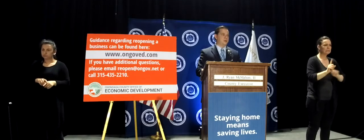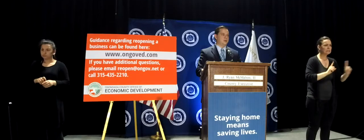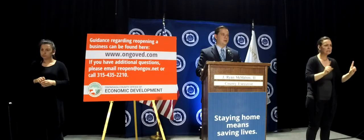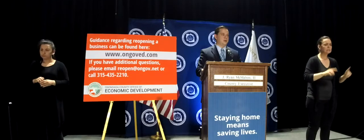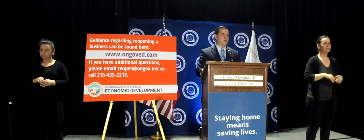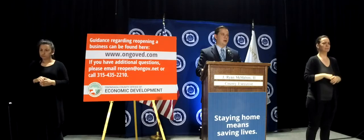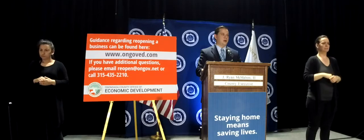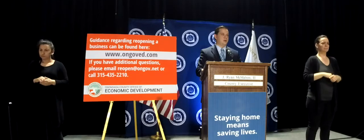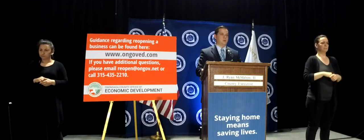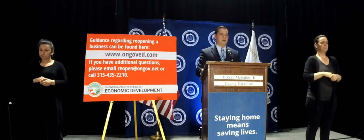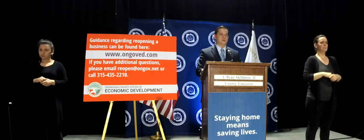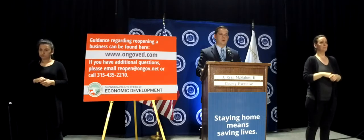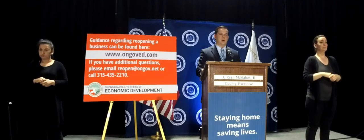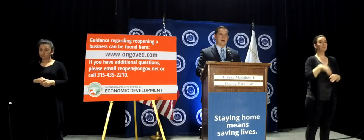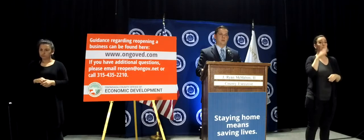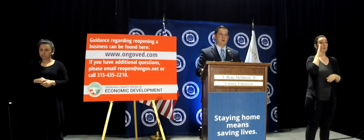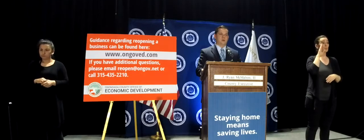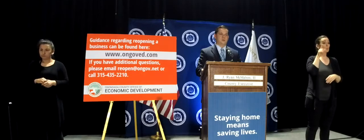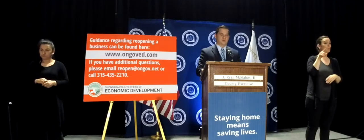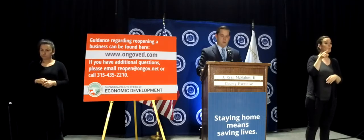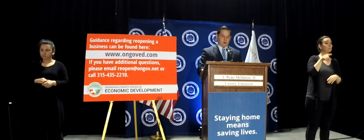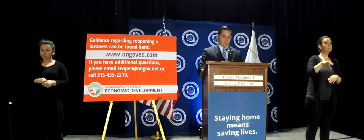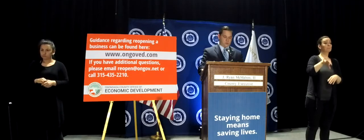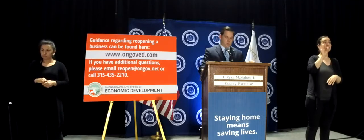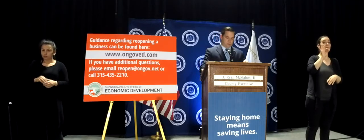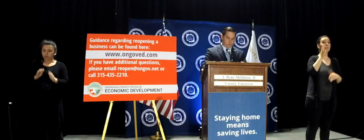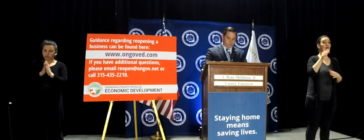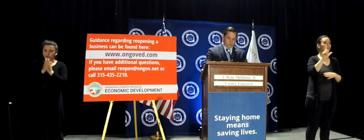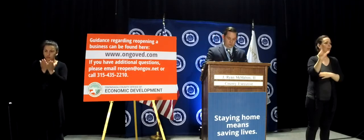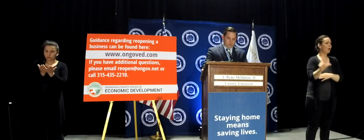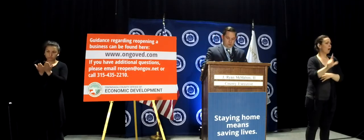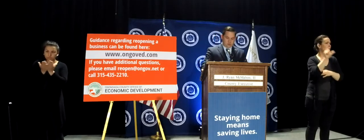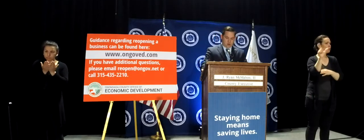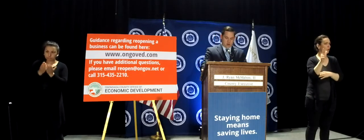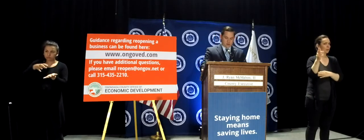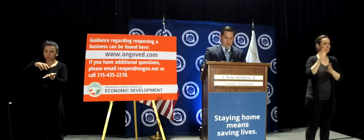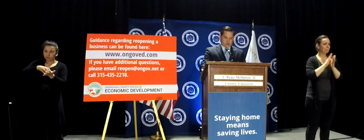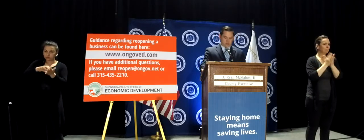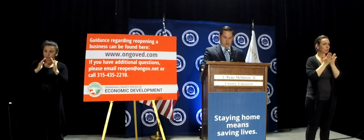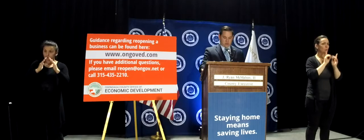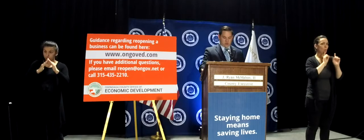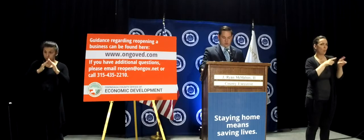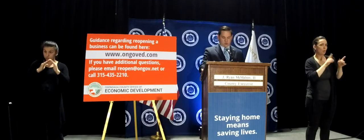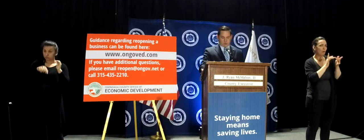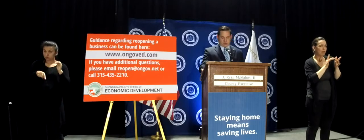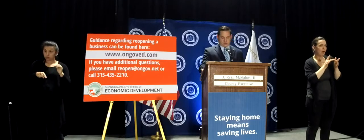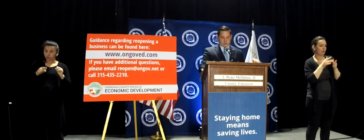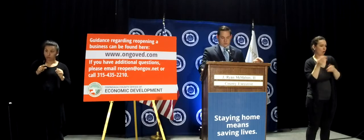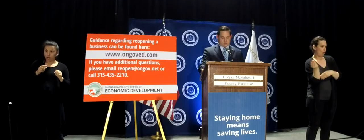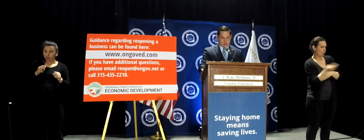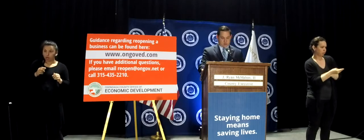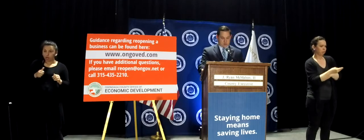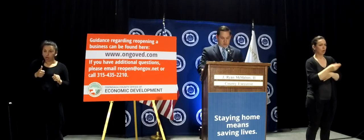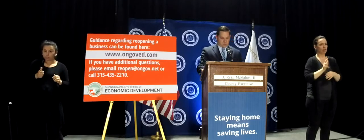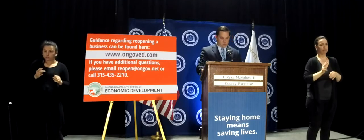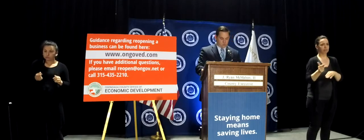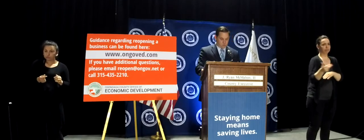look like related to our libraries tomorrow as well. Childcare